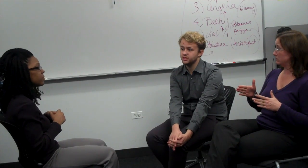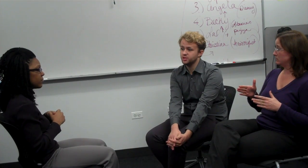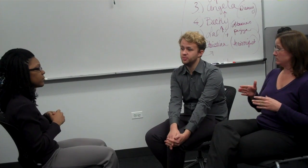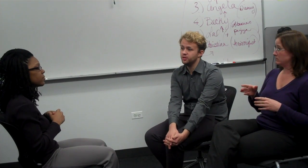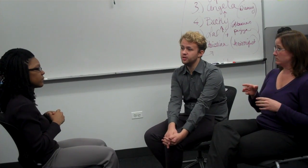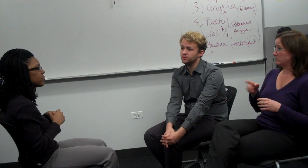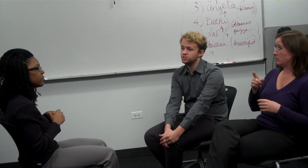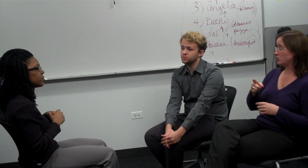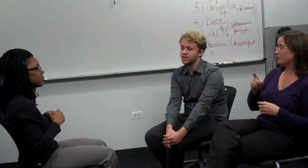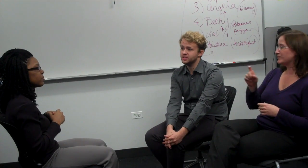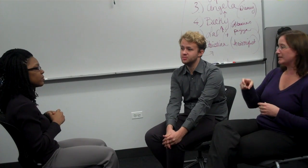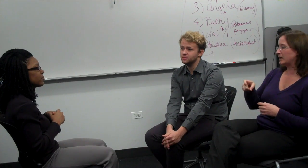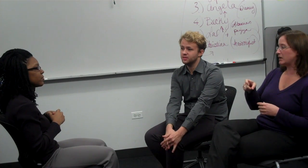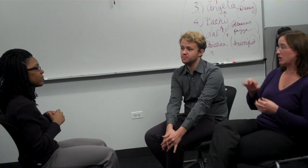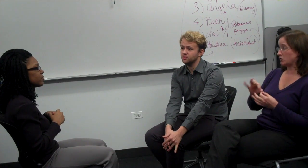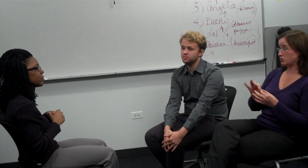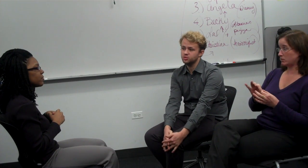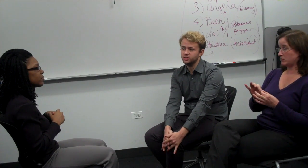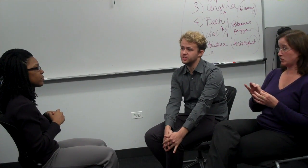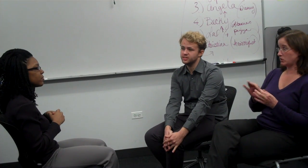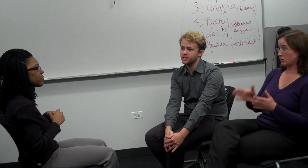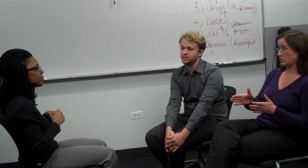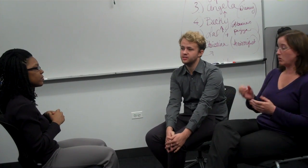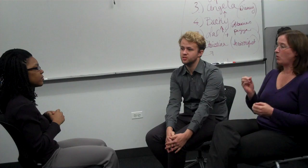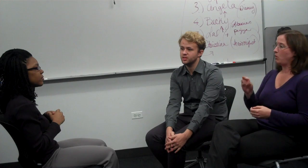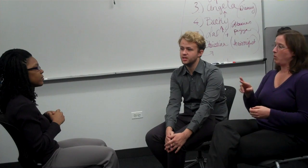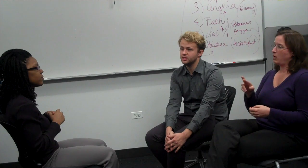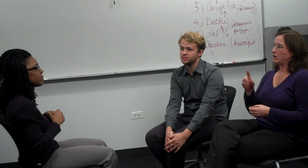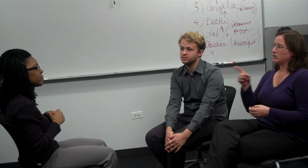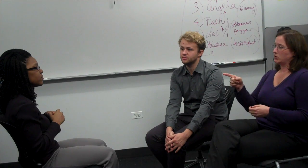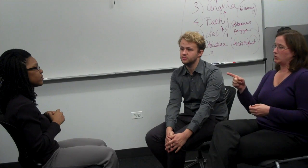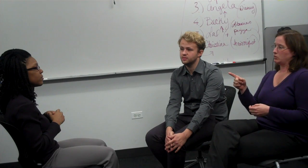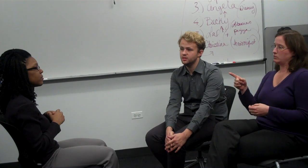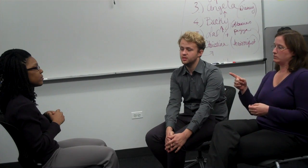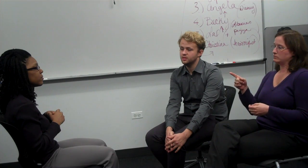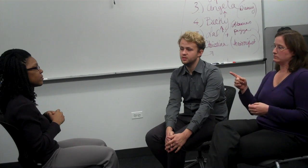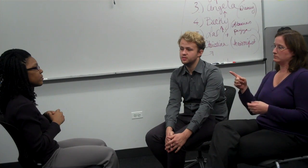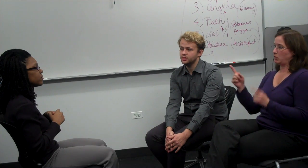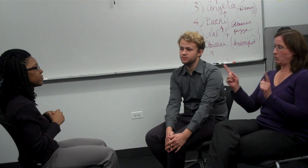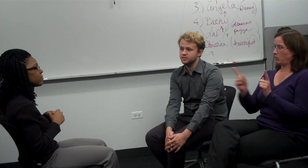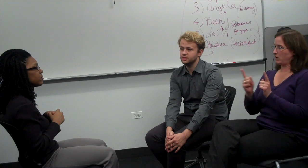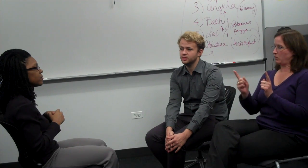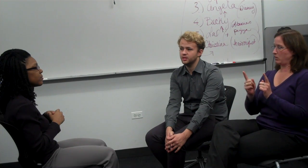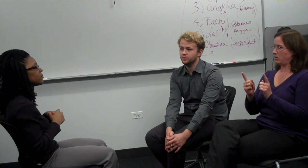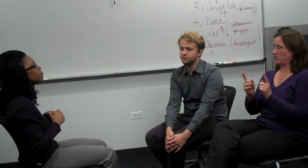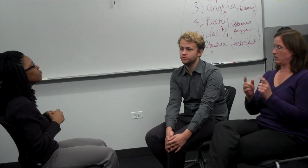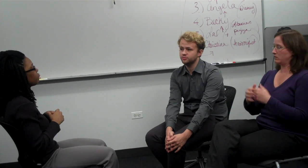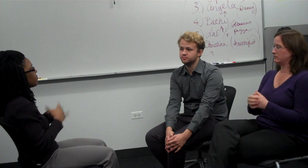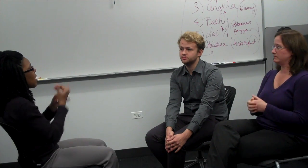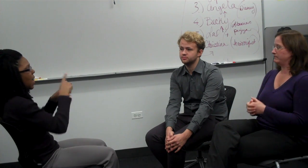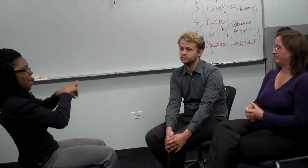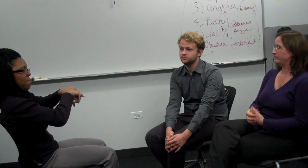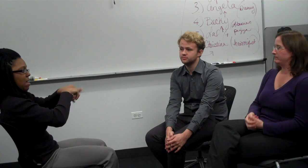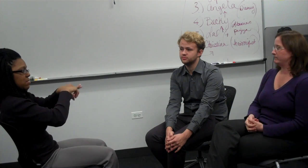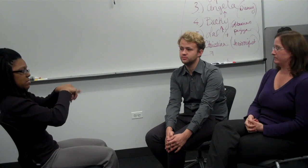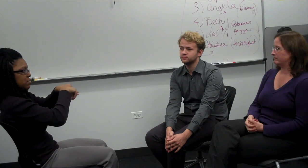an interpreter, or would you like to be with them strictly signing so that they can delve into the language?